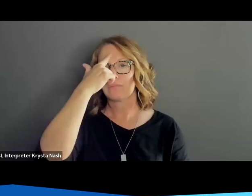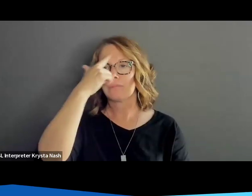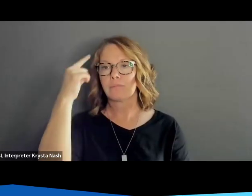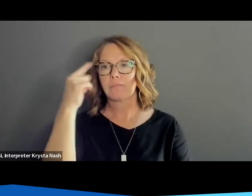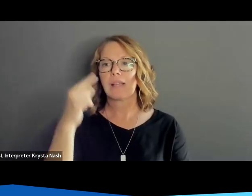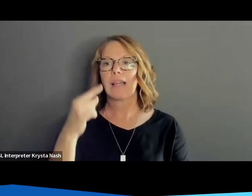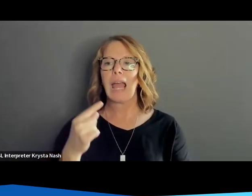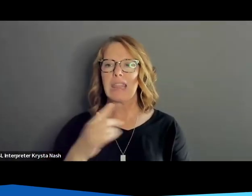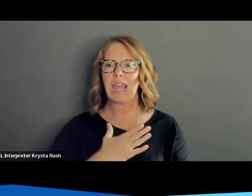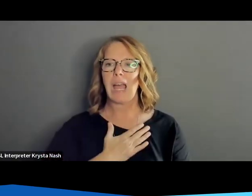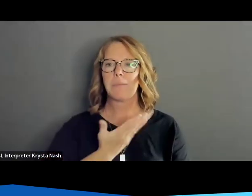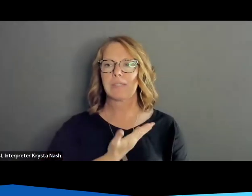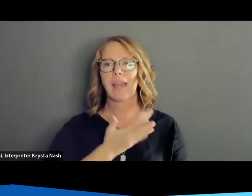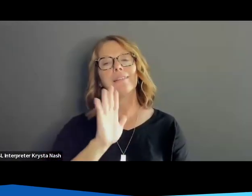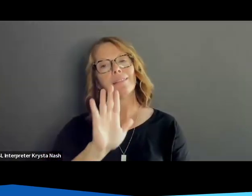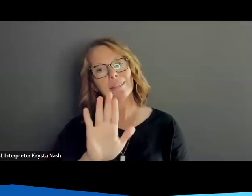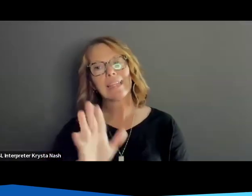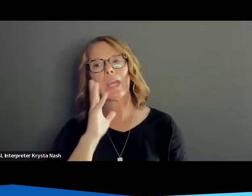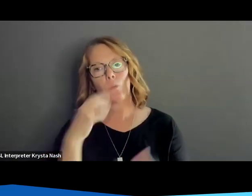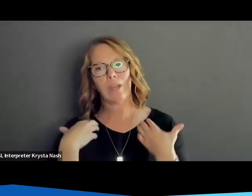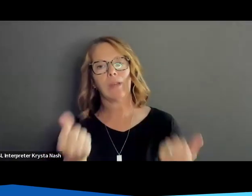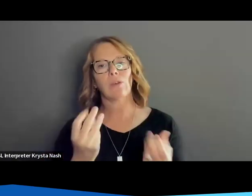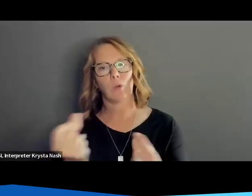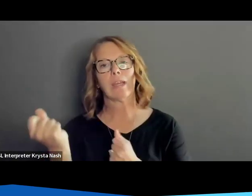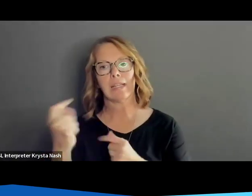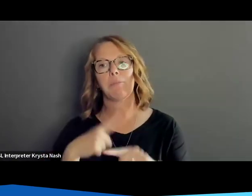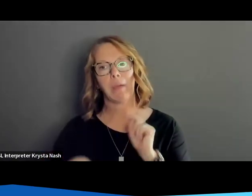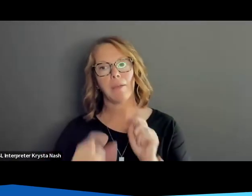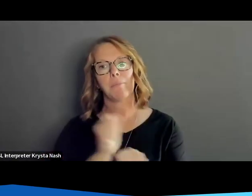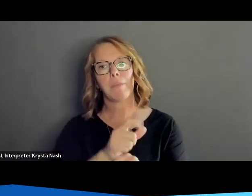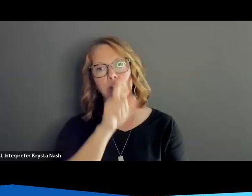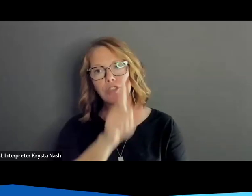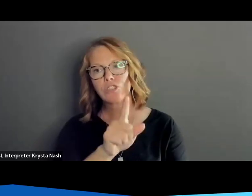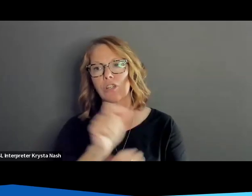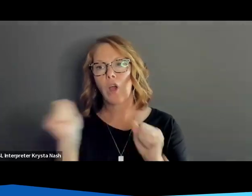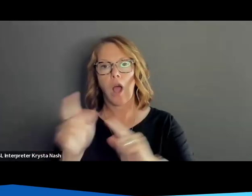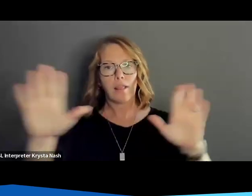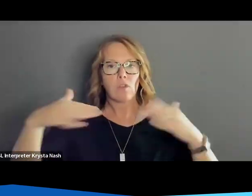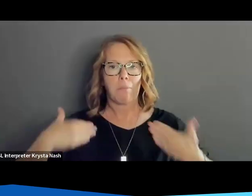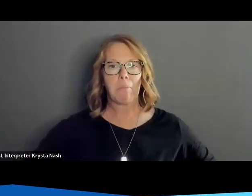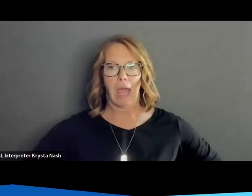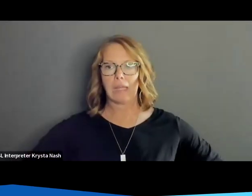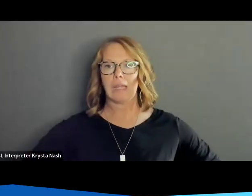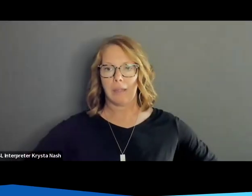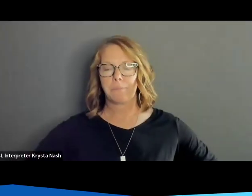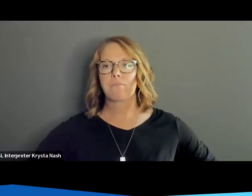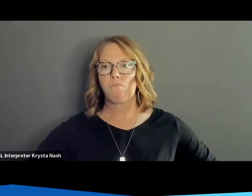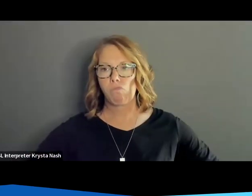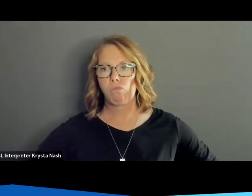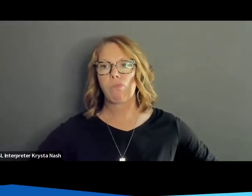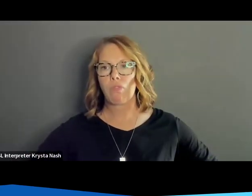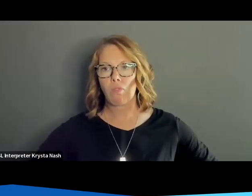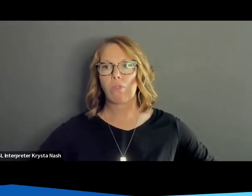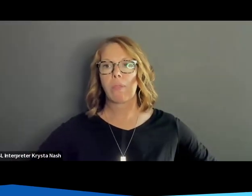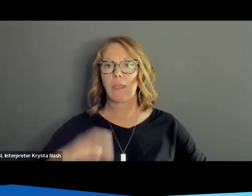pretty upset about that. It does heal up pretty quickly, but you want to make sure all your body parts, when you at